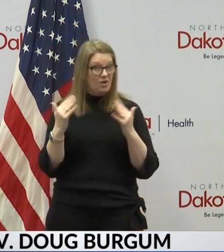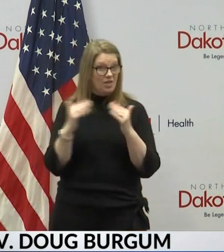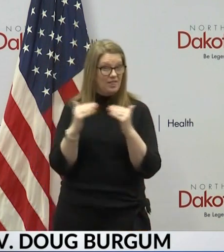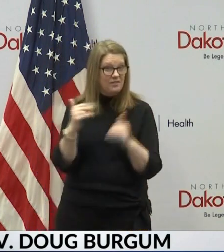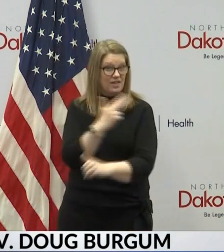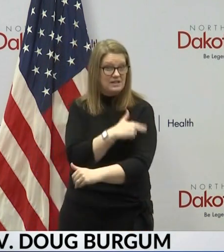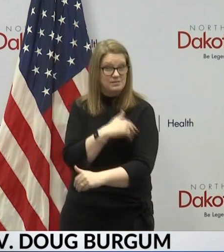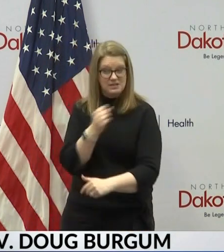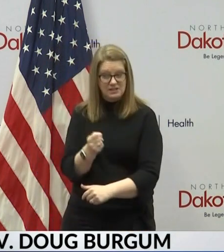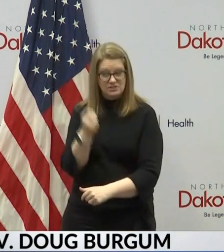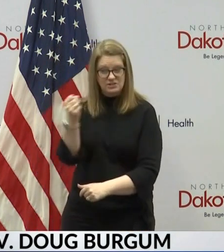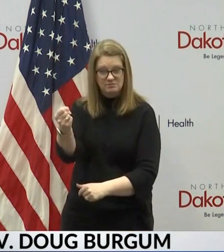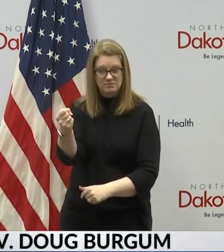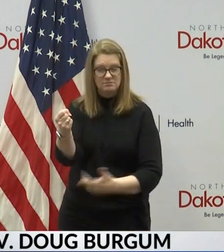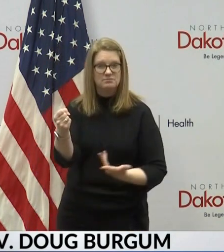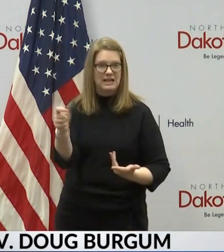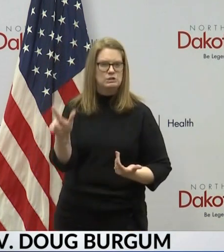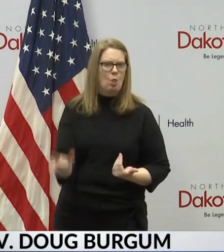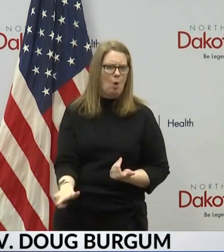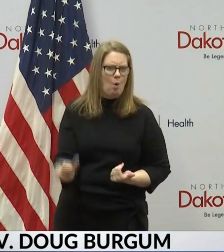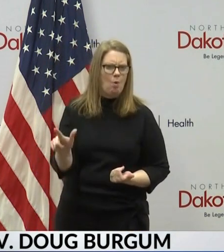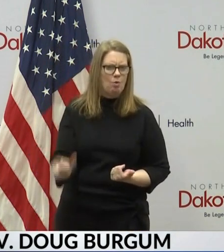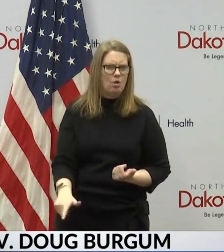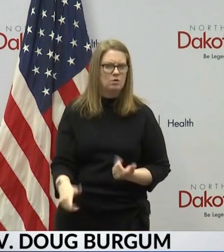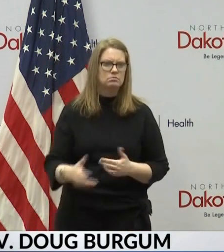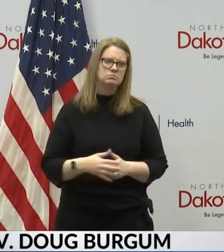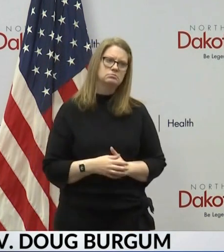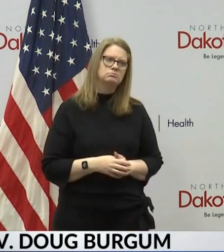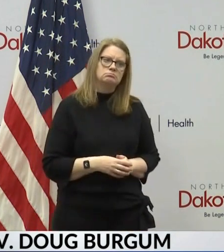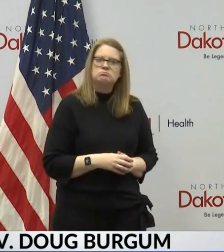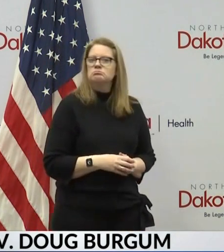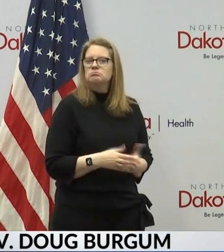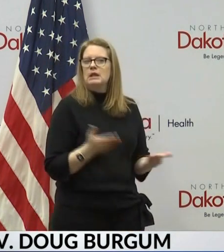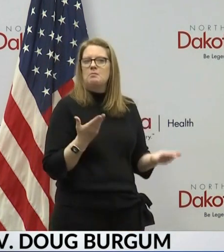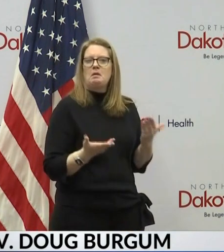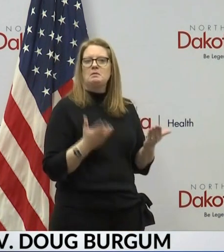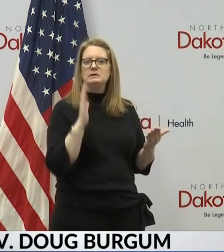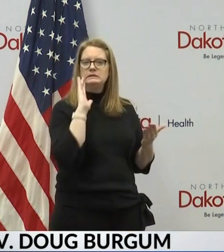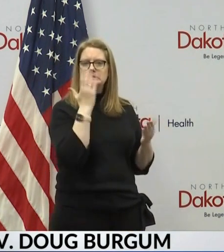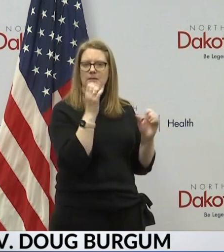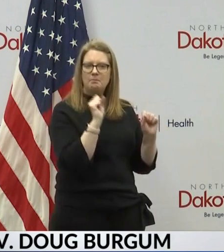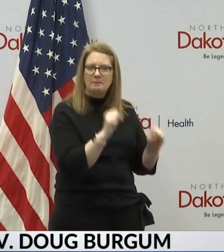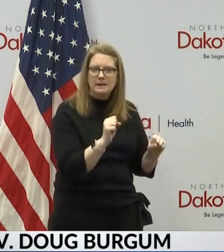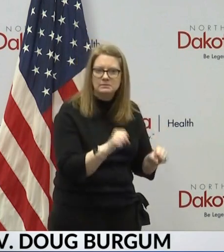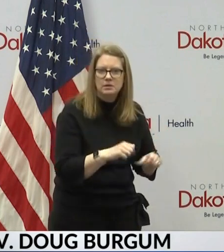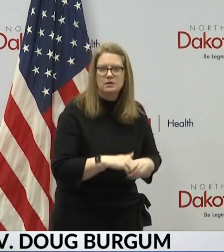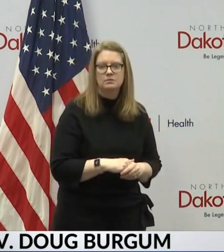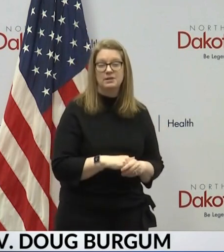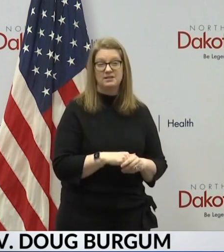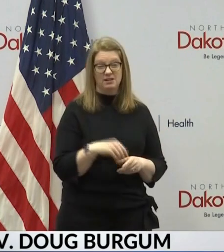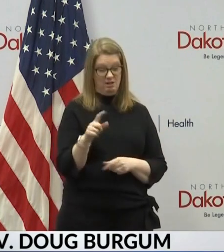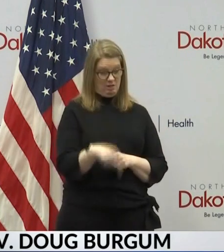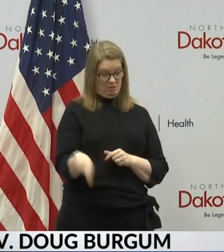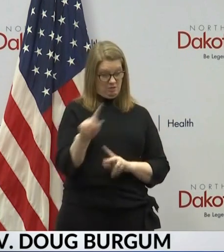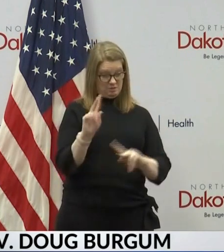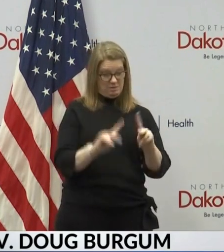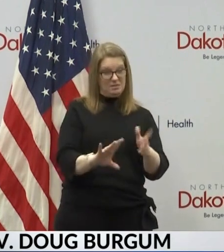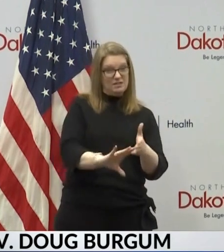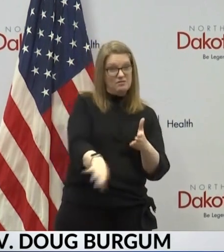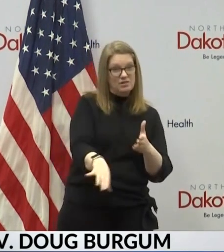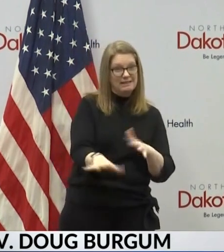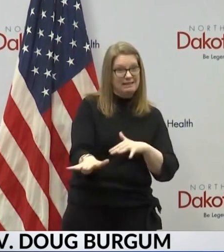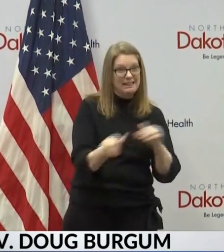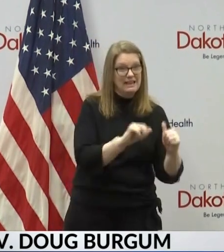right now, that certainly would seem possible, but I hope that none of those people leave North Dakota, because we